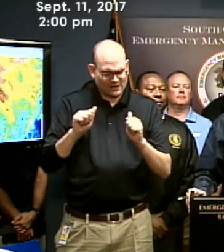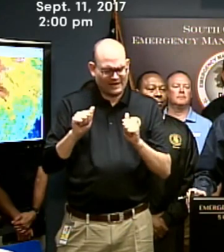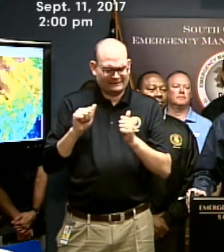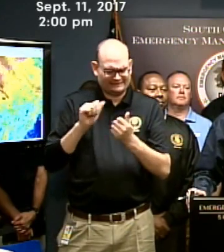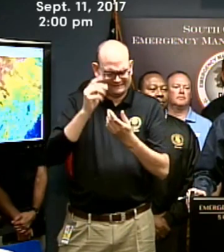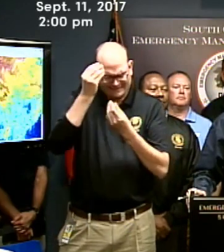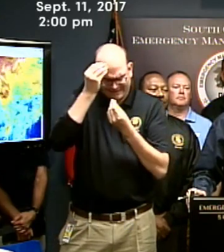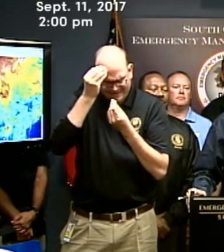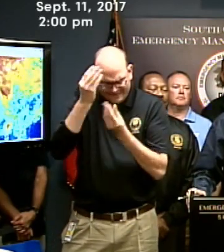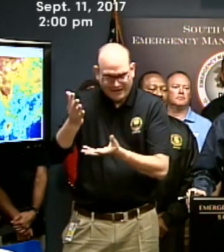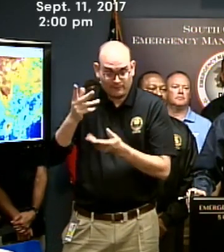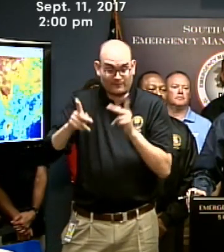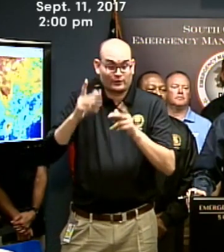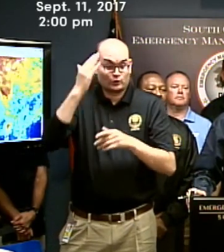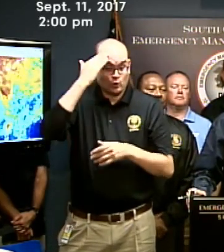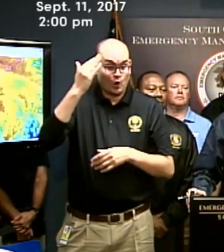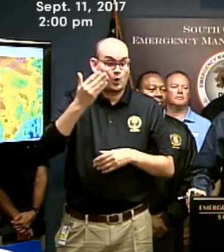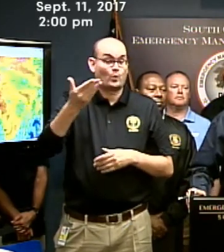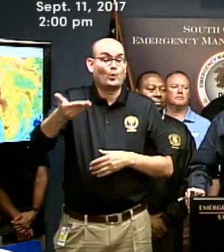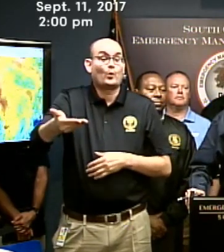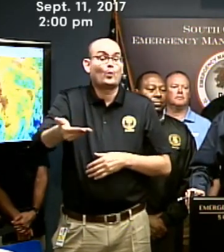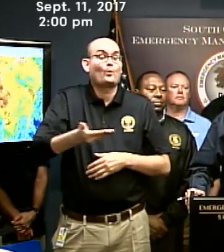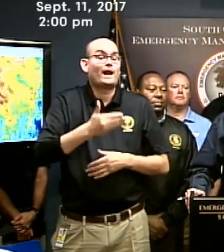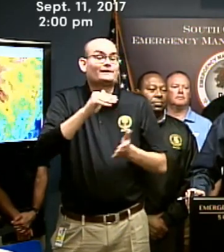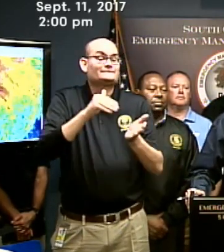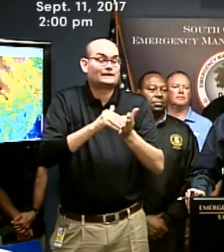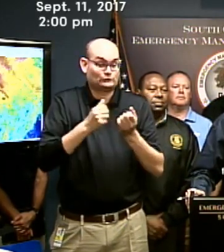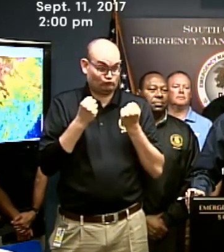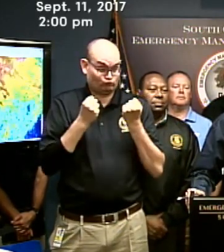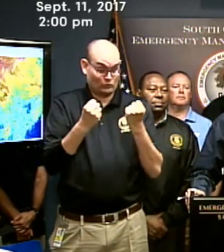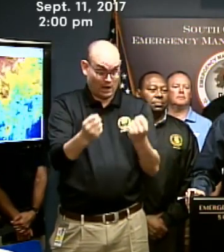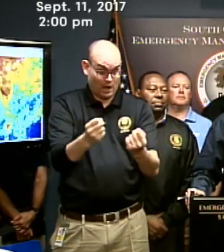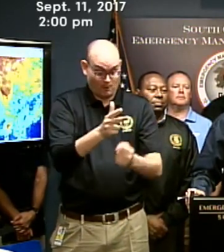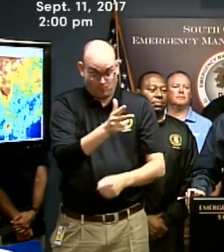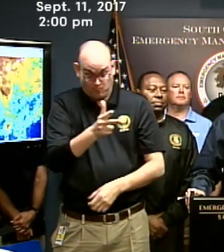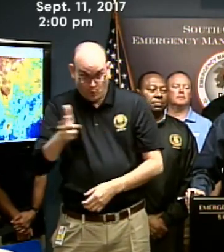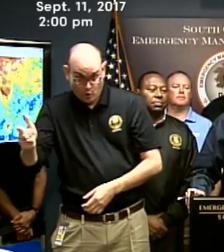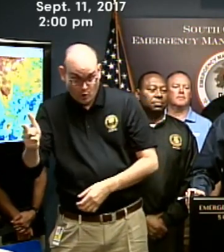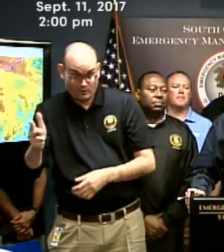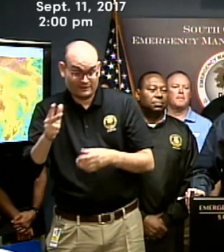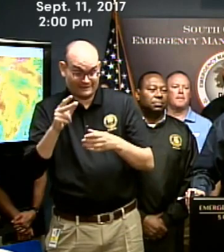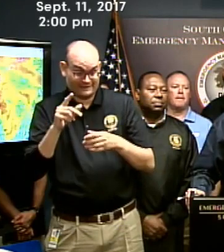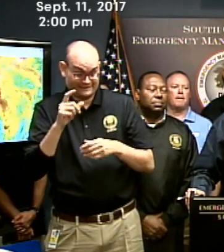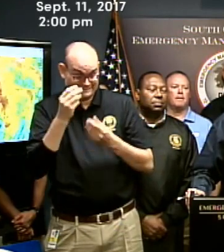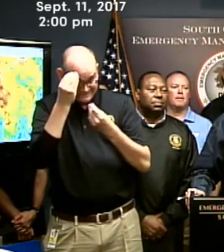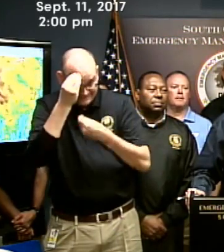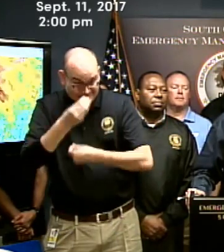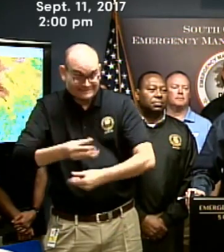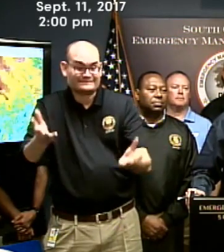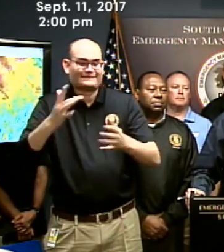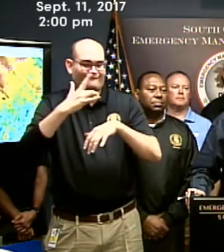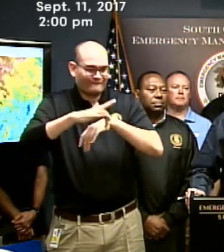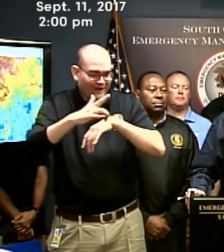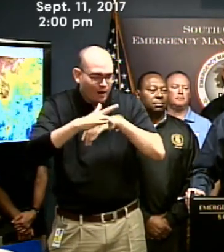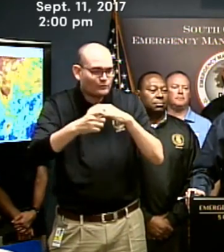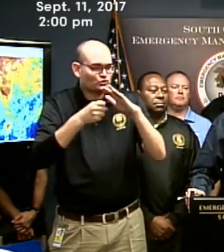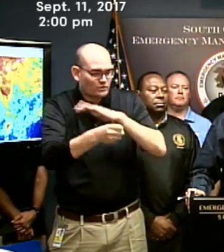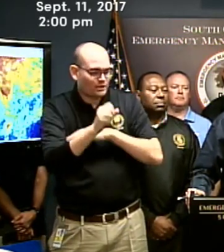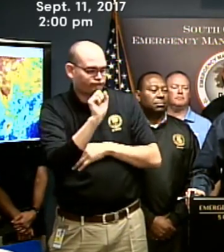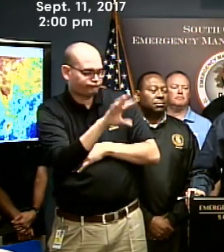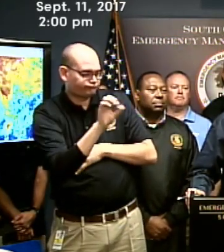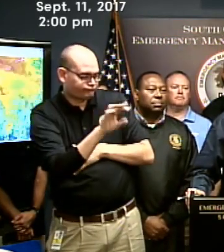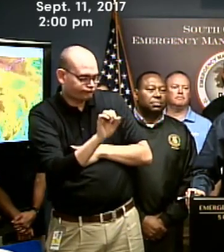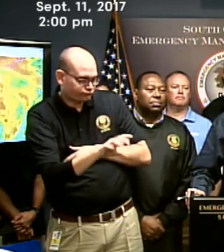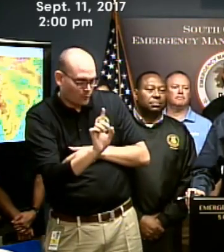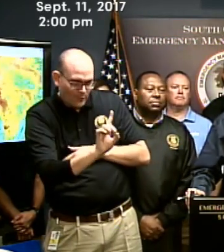these broadcasts and other information about the availability of shelters and also the road